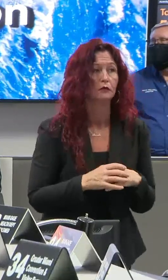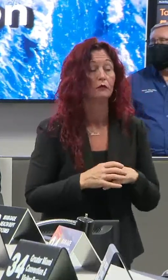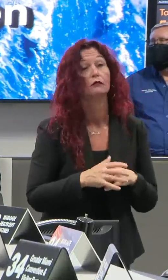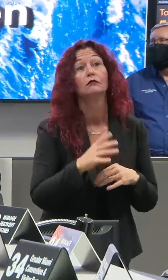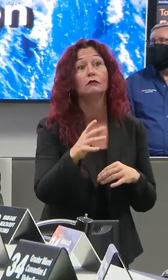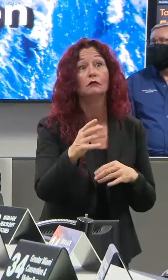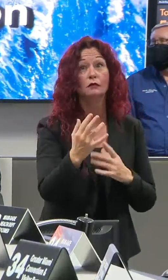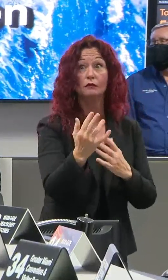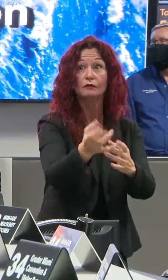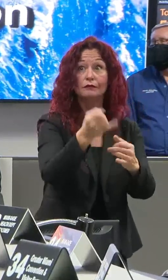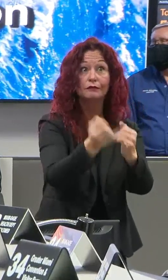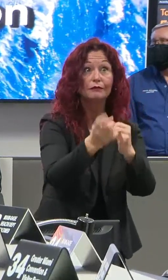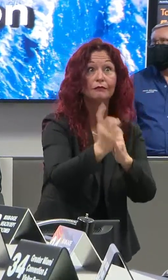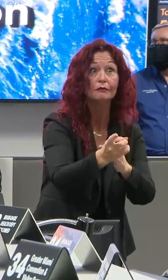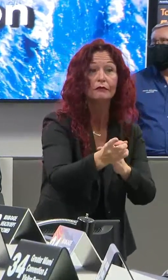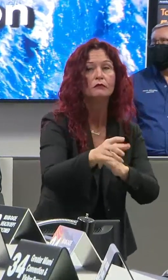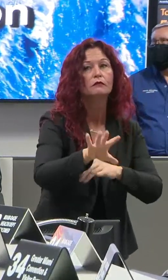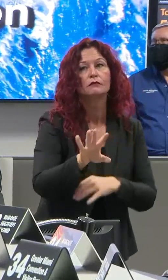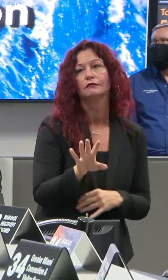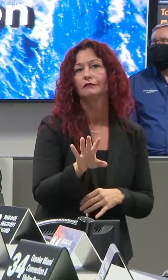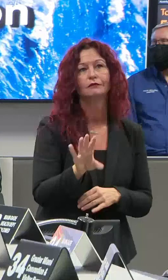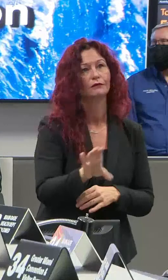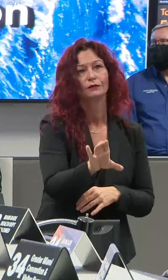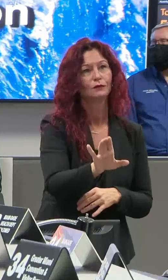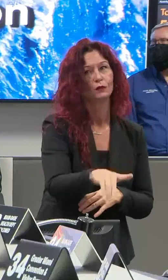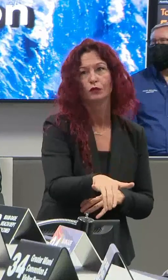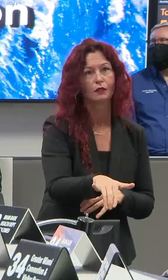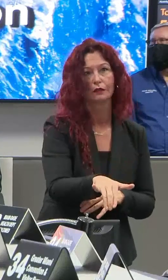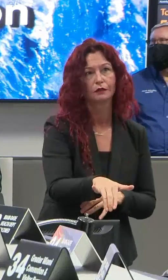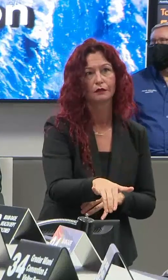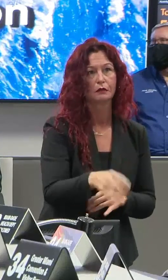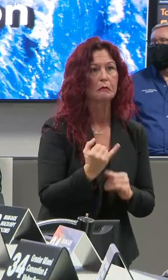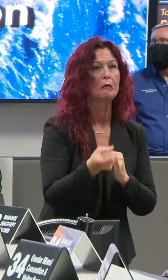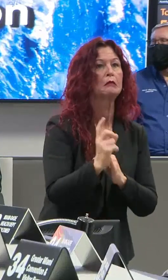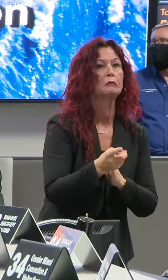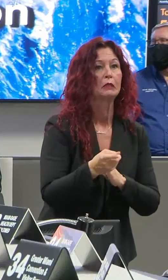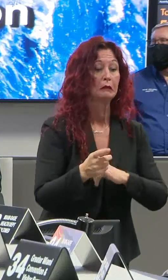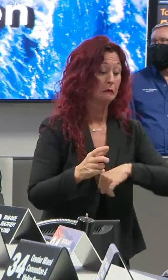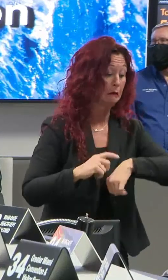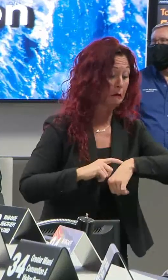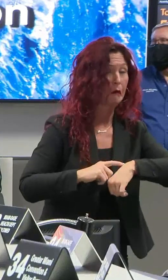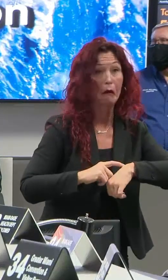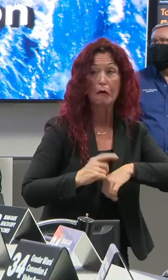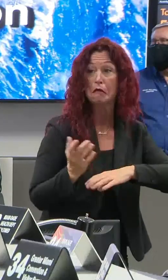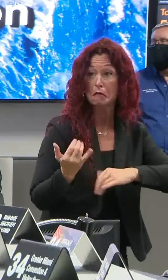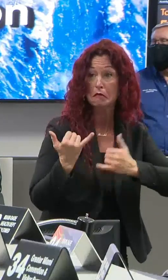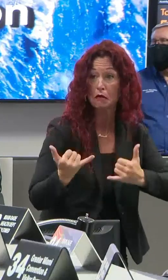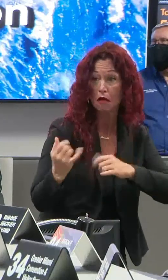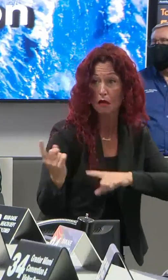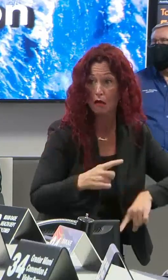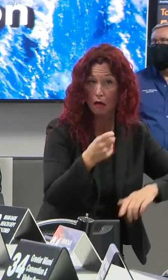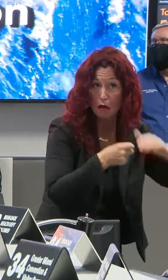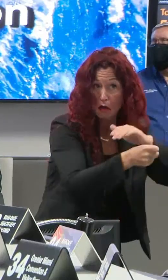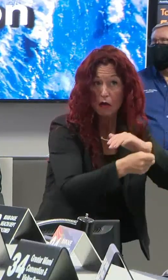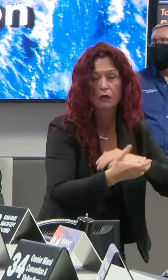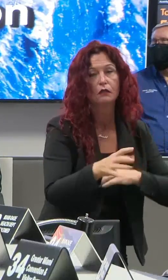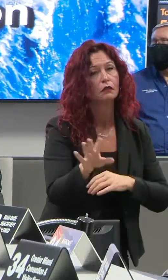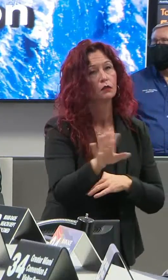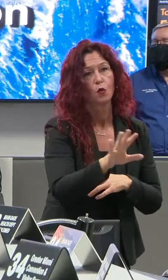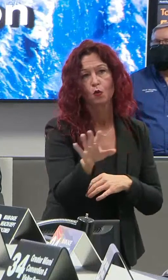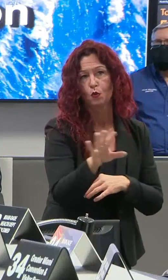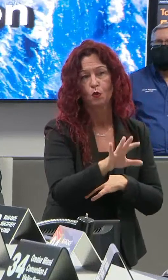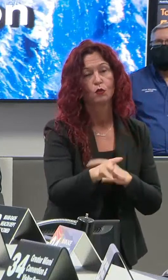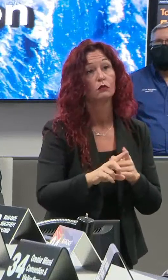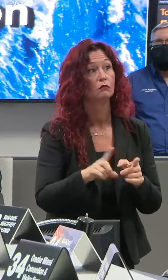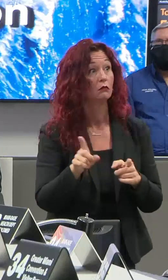way. If you or a family member have medical needs and will need evacuation, you can sign up for the county's Emergency Evacuation